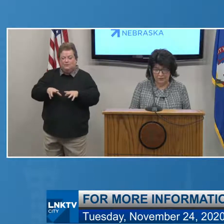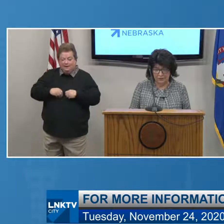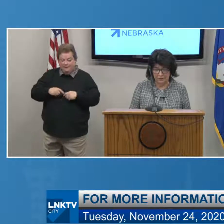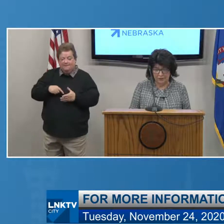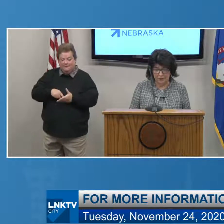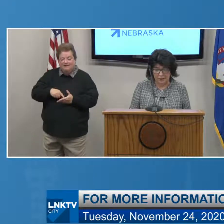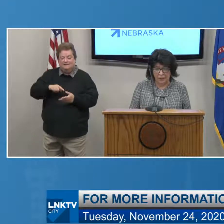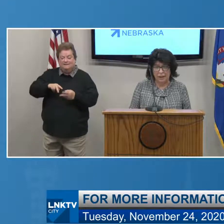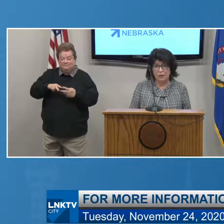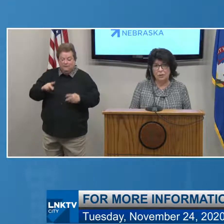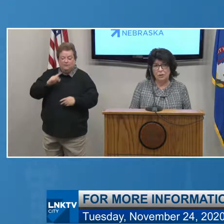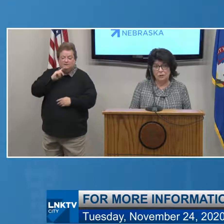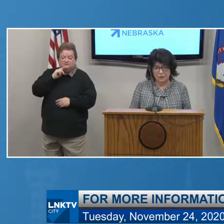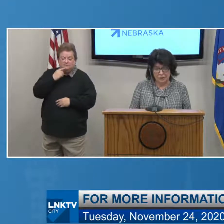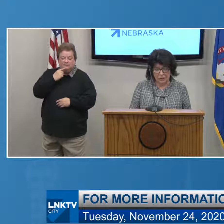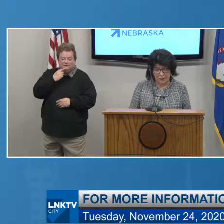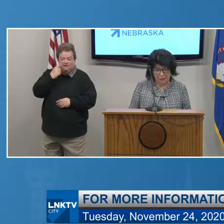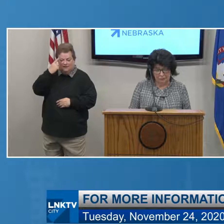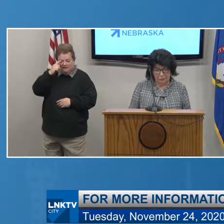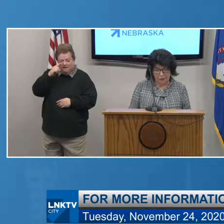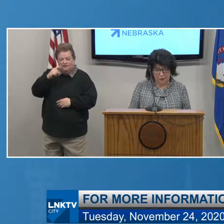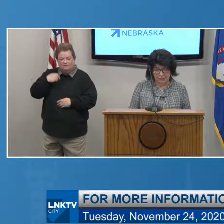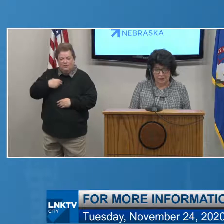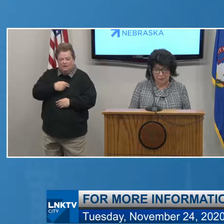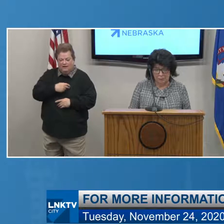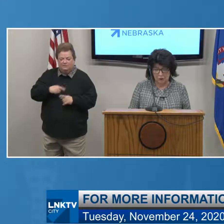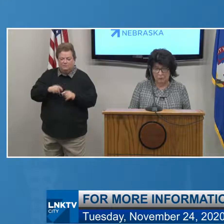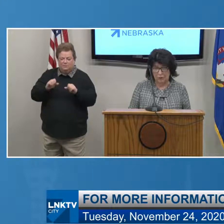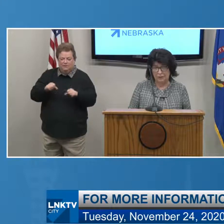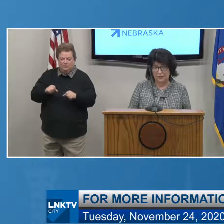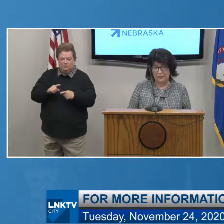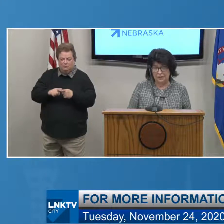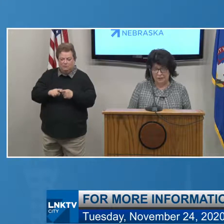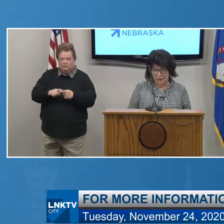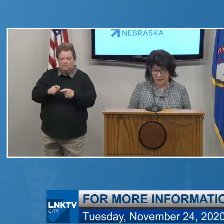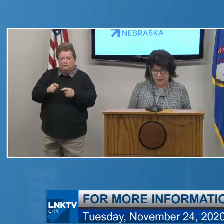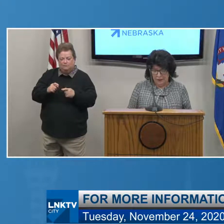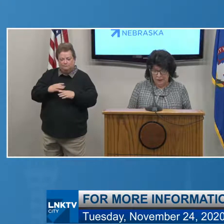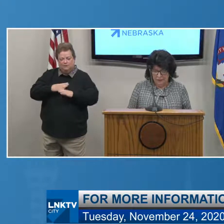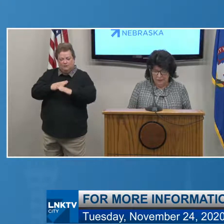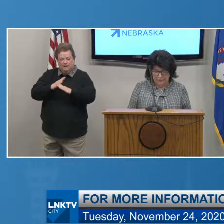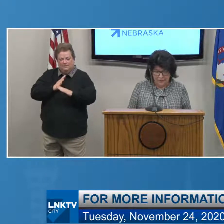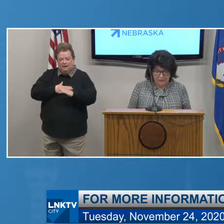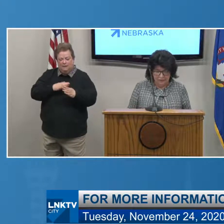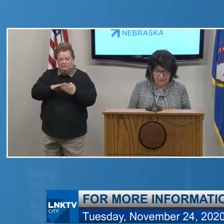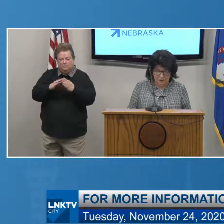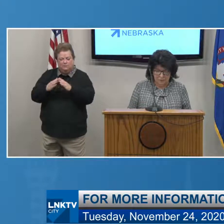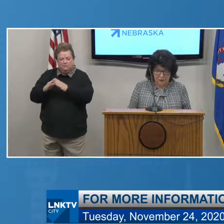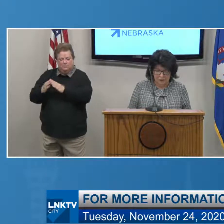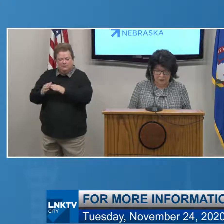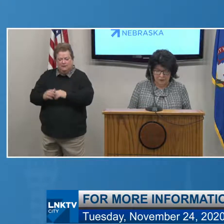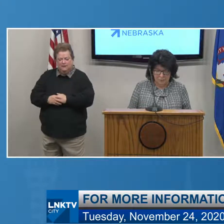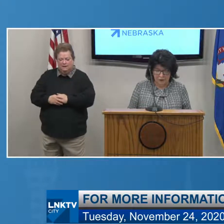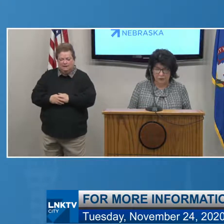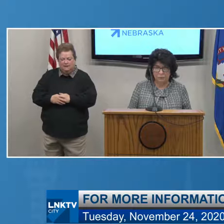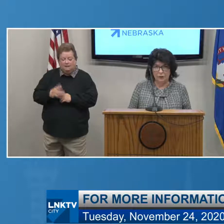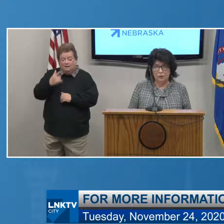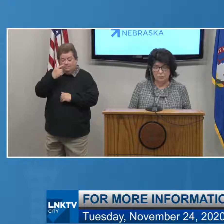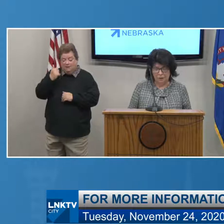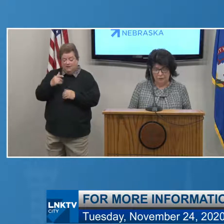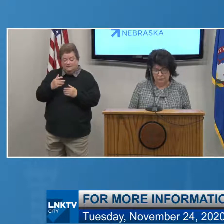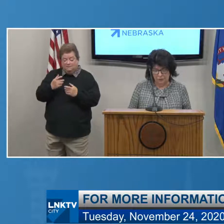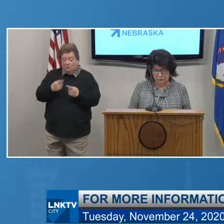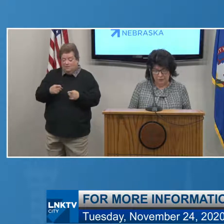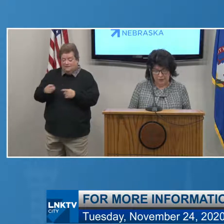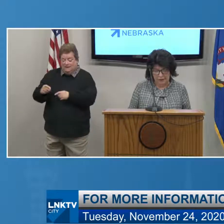seriously in order for us to keep our community safe. Given the status of our community's outbreak, we